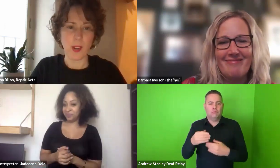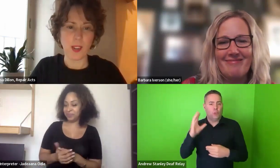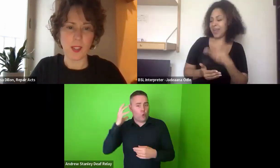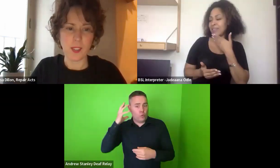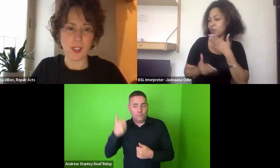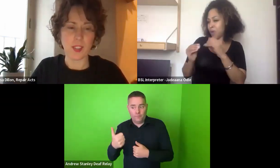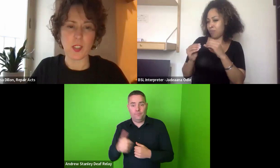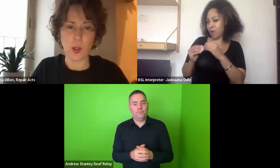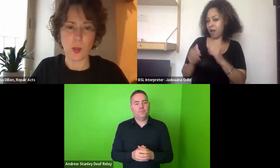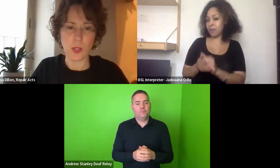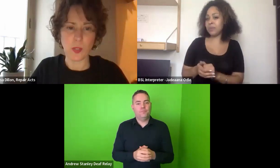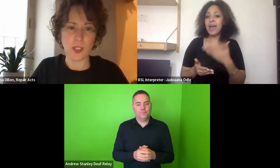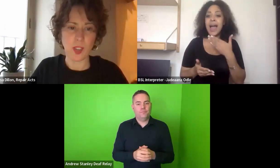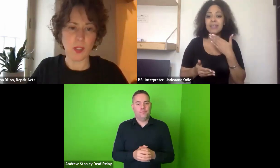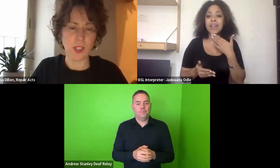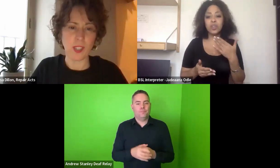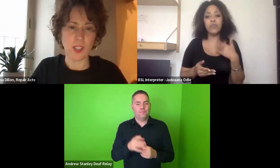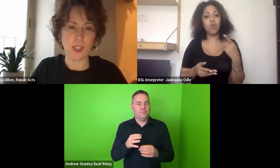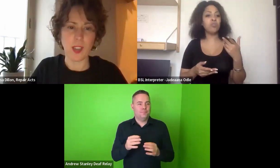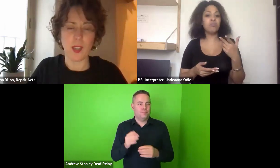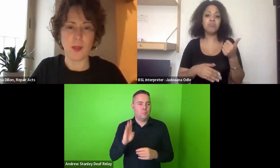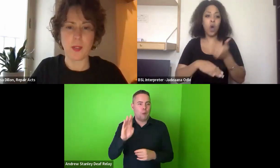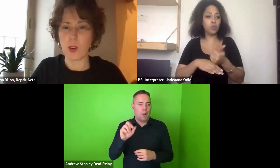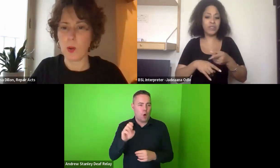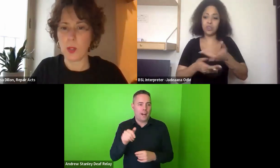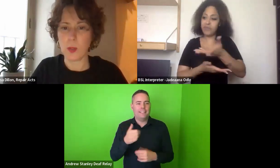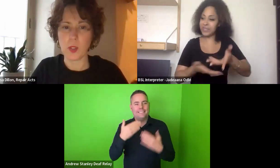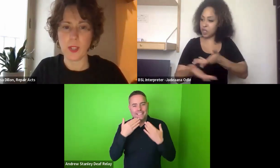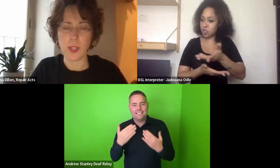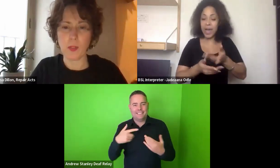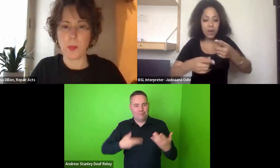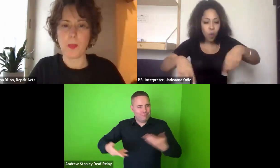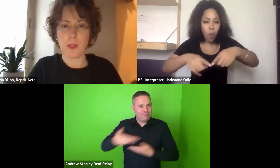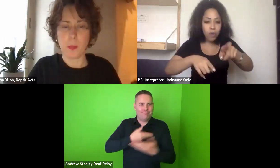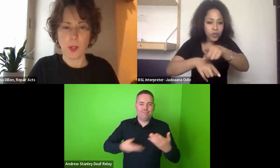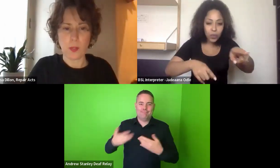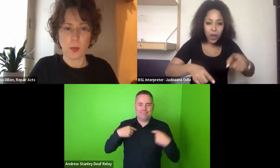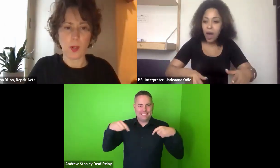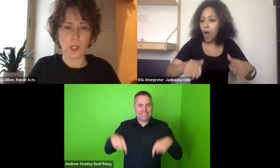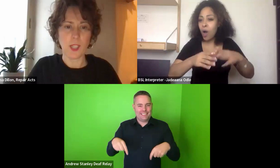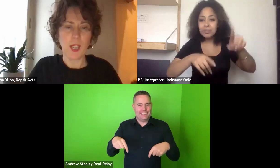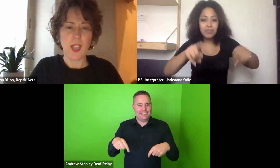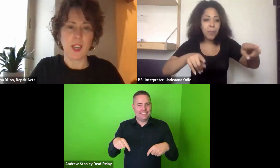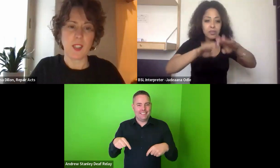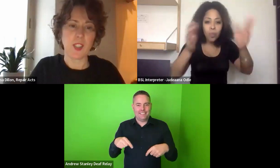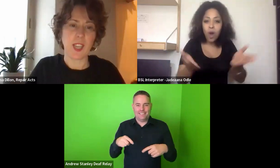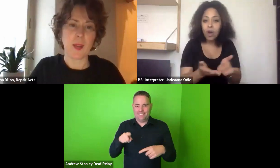Thanks, Barbara, and thanks to the hosts for this conversation and for all who are joining from different parts of the